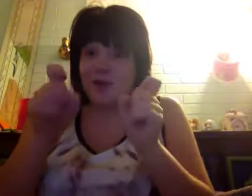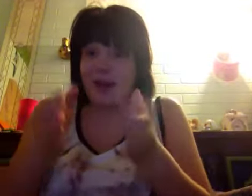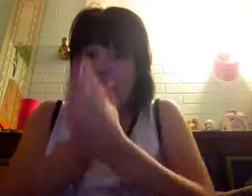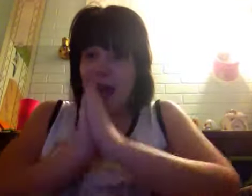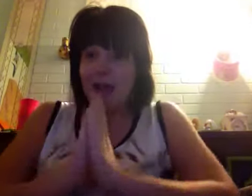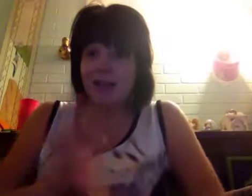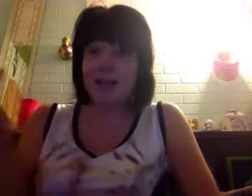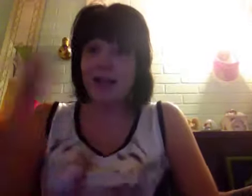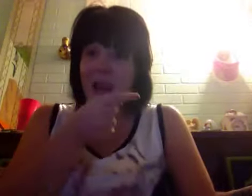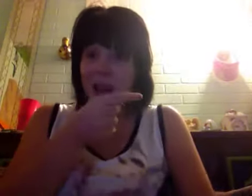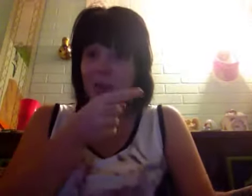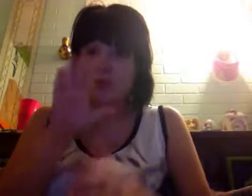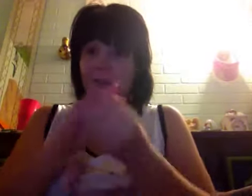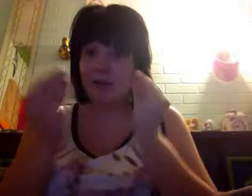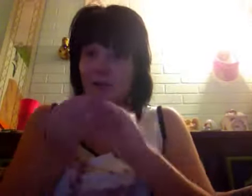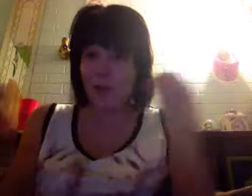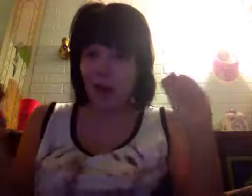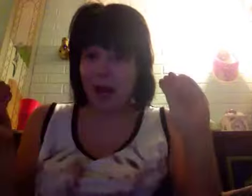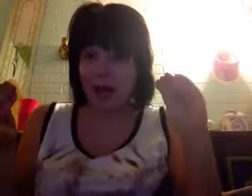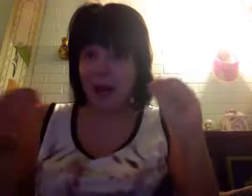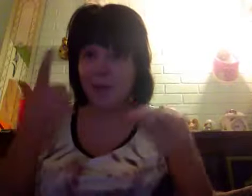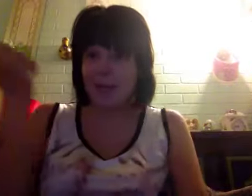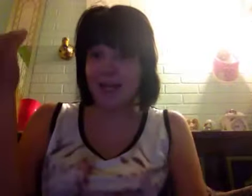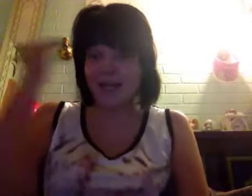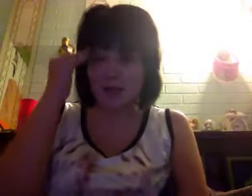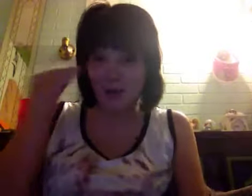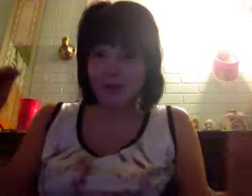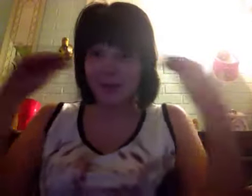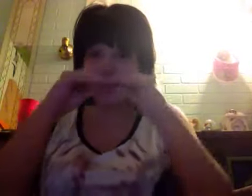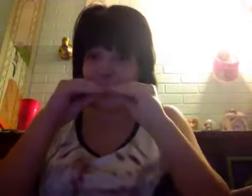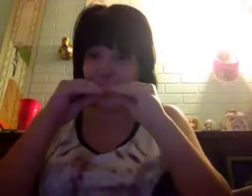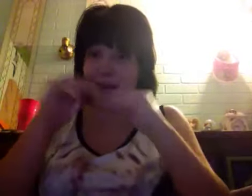should ask him the story. Because he knows more